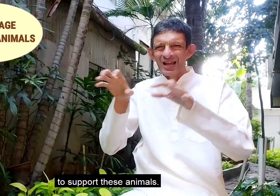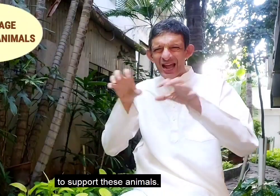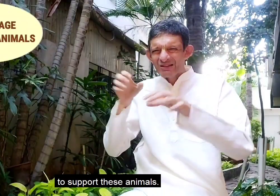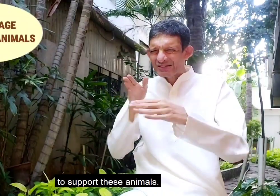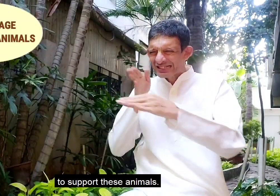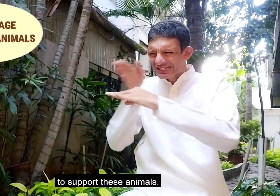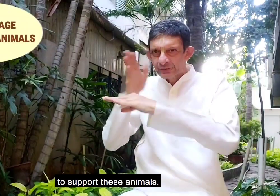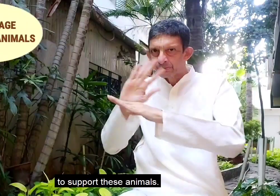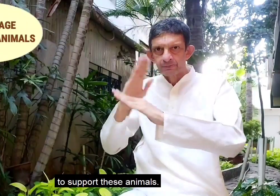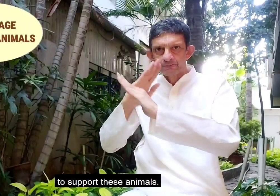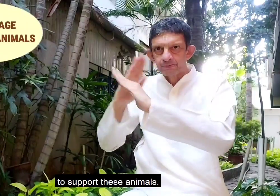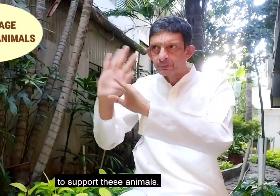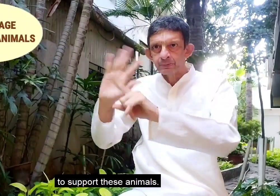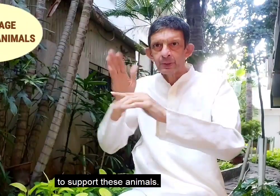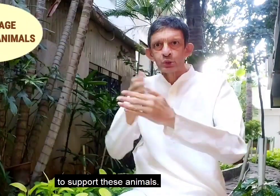To support these animals.